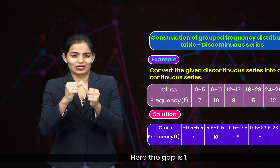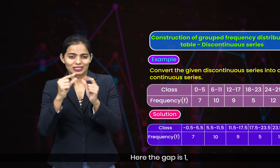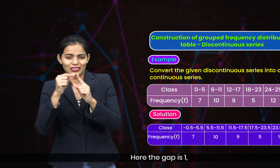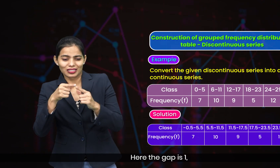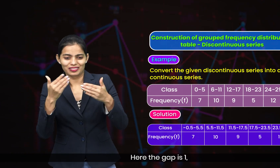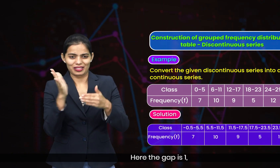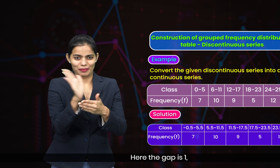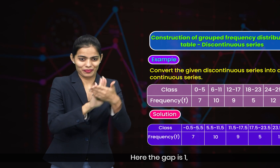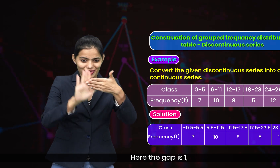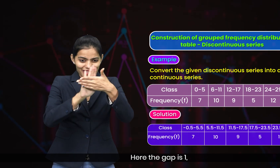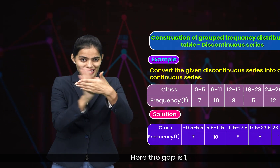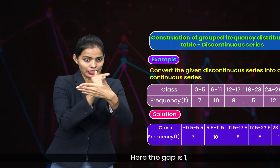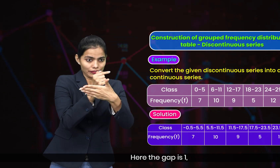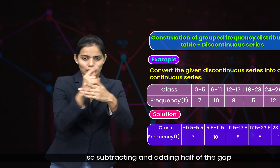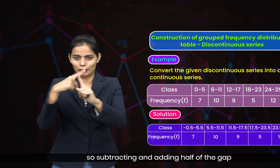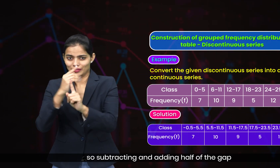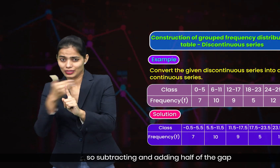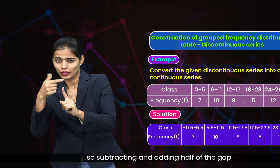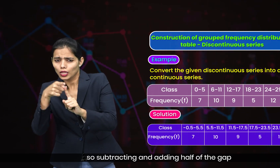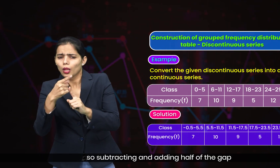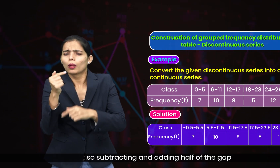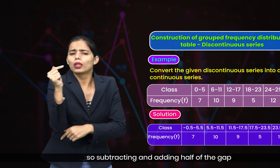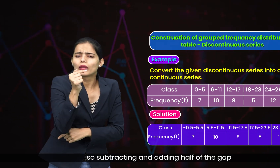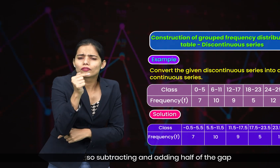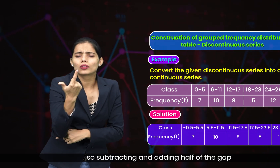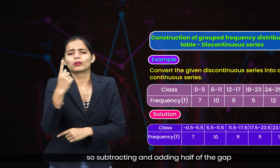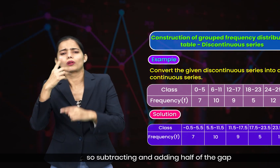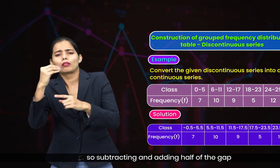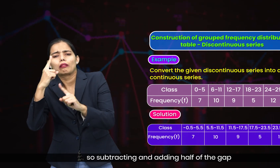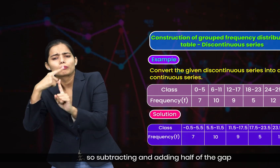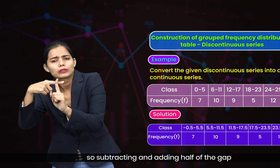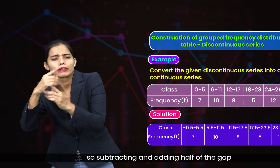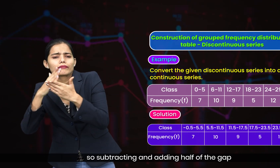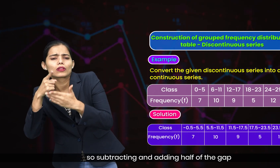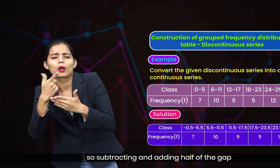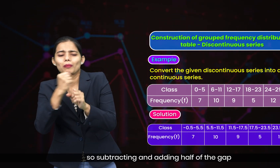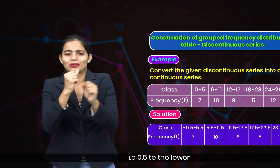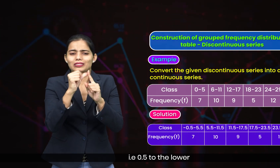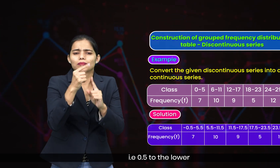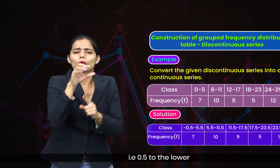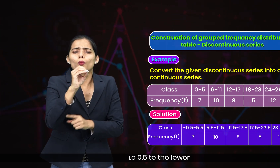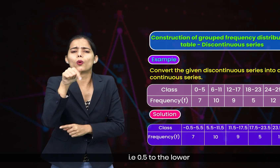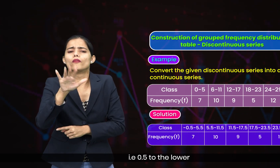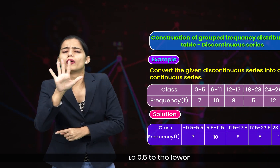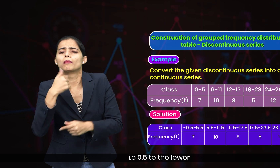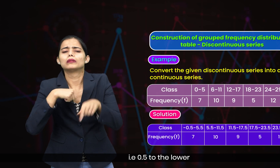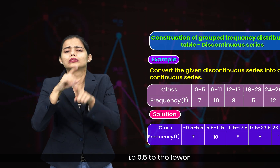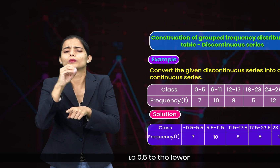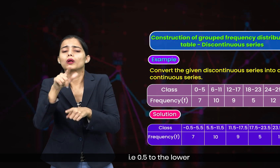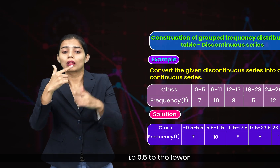Here, the gap is 1. So, subtracting and adding half of the gap, that is 0.5, to the